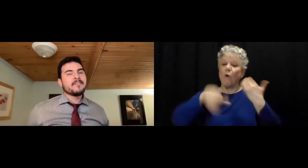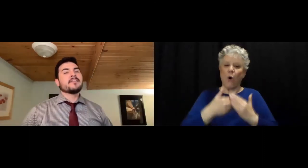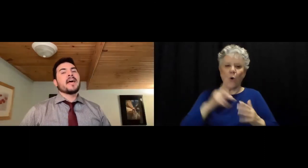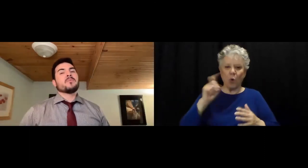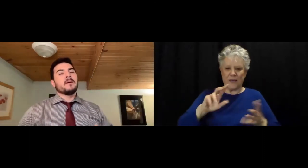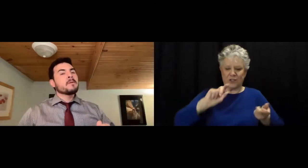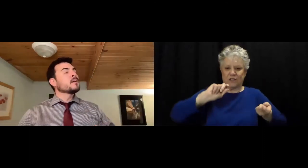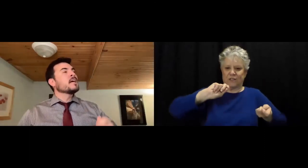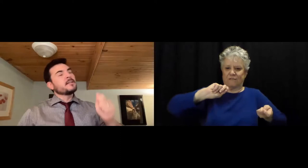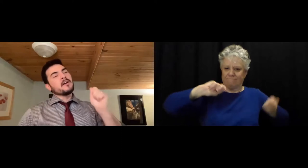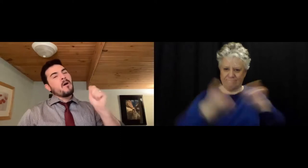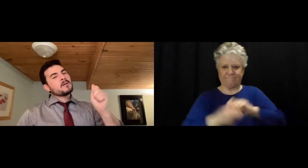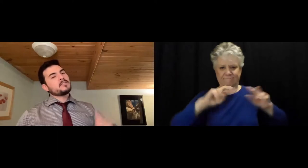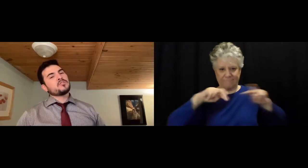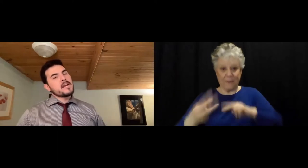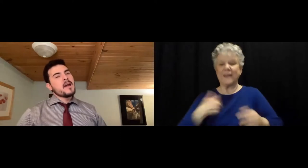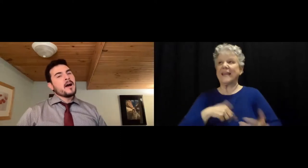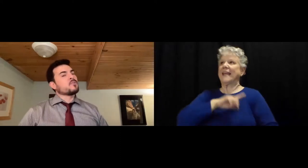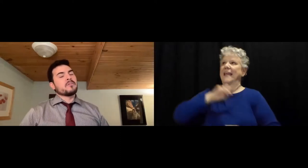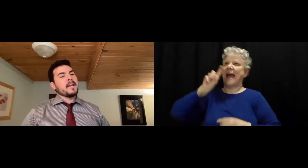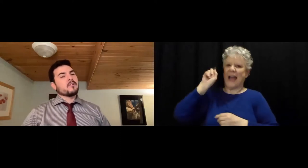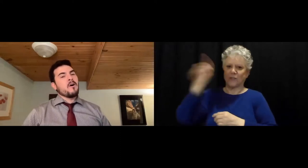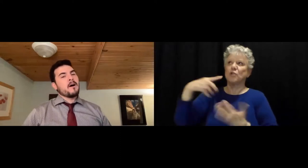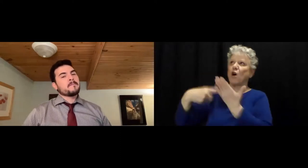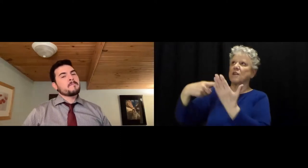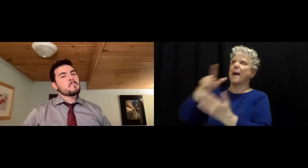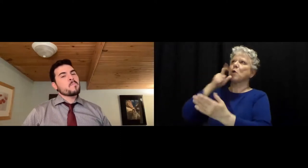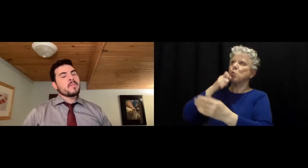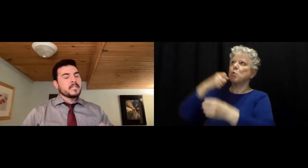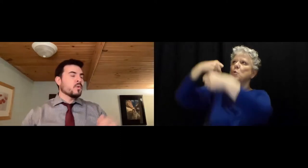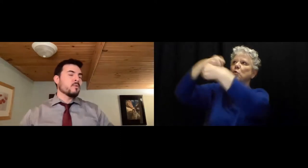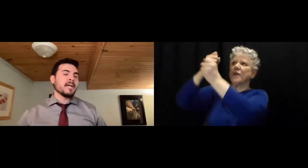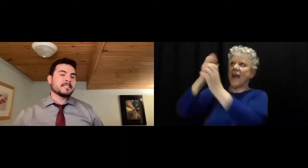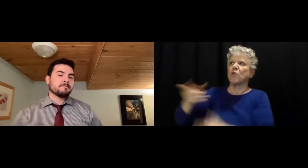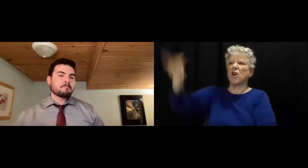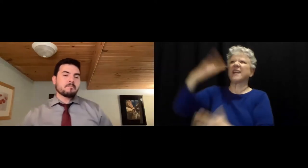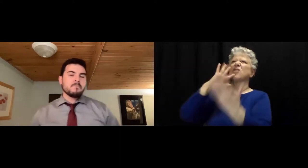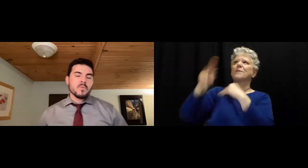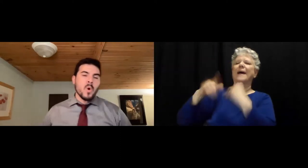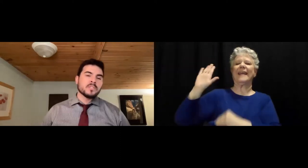it on its head with an appeal to the artistry of Creator God. This is what he writes.